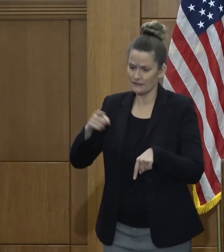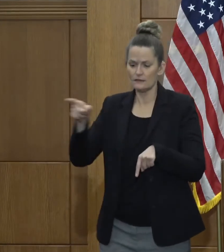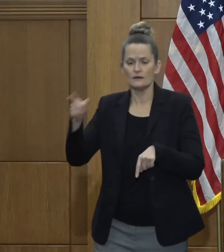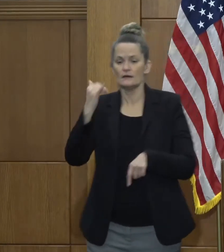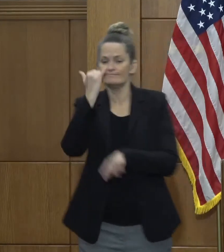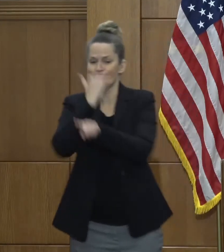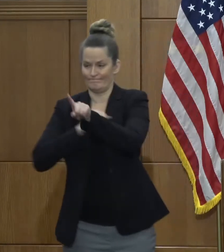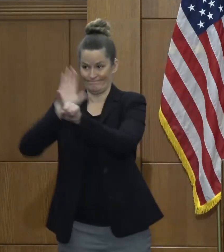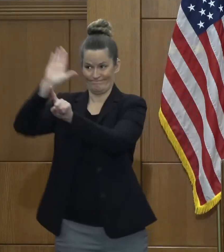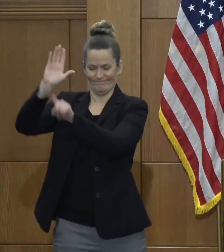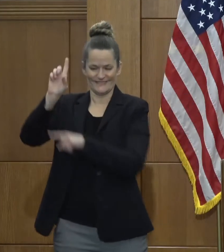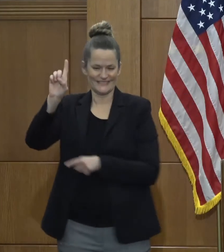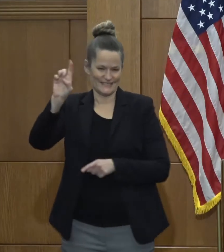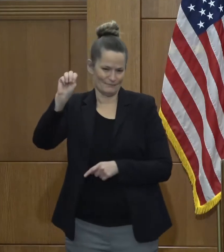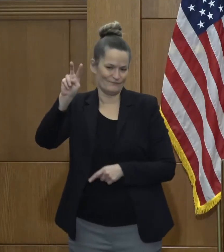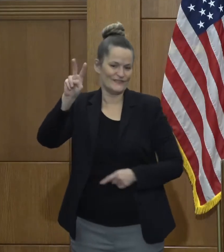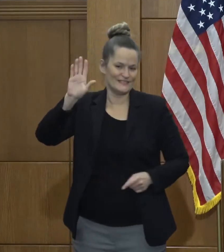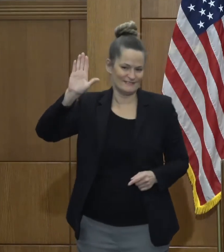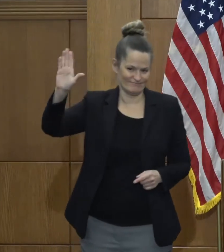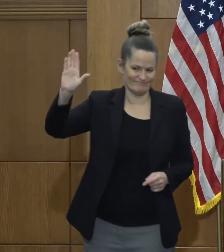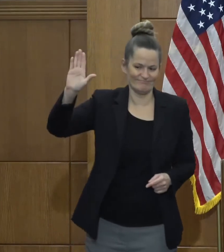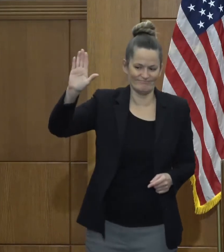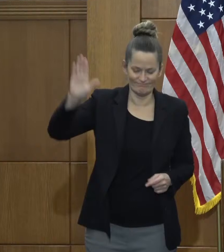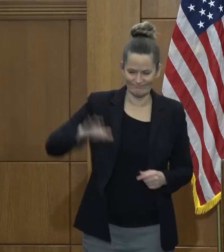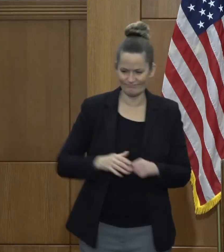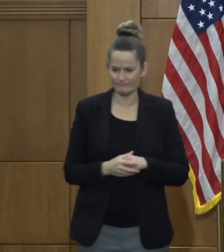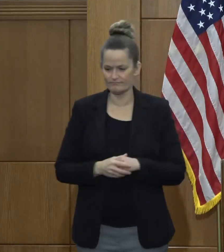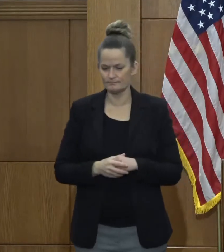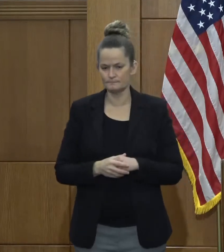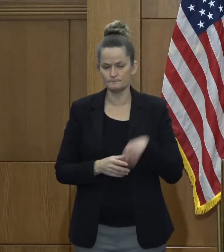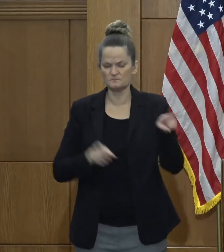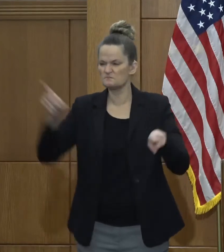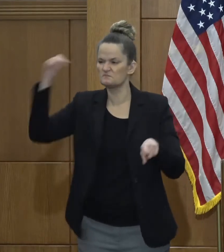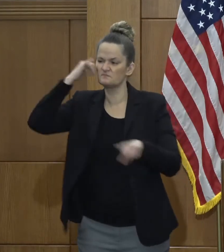Jeff Bossert with Radio IQ, do you have a question?